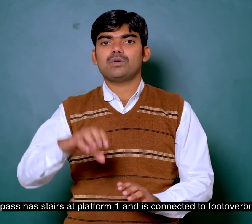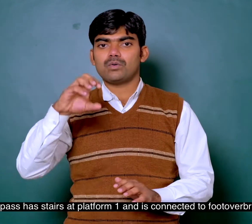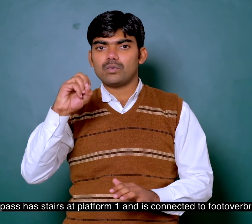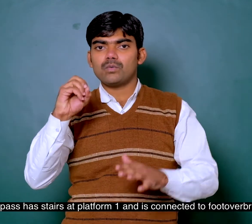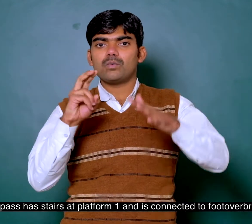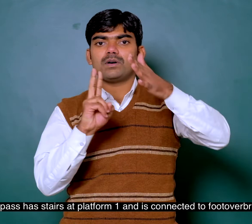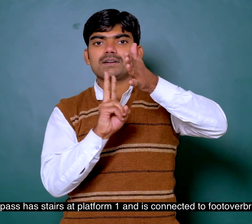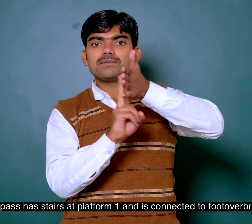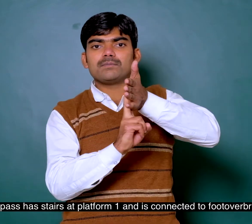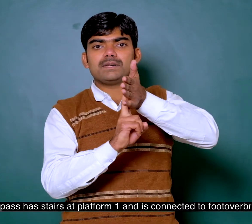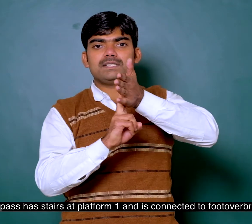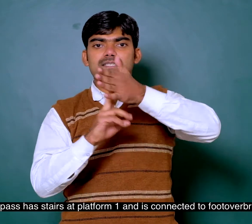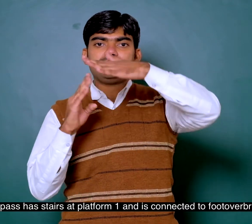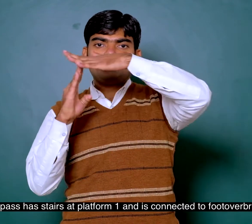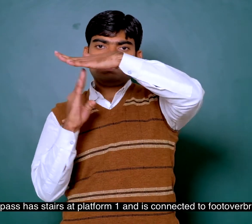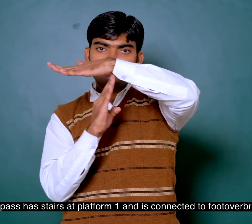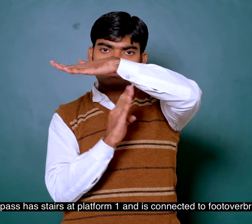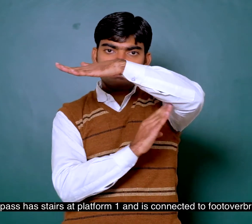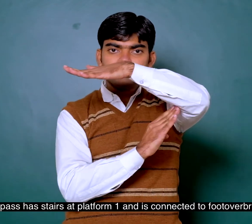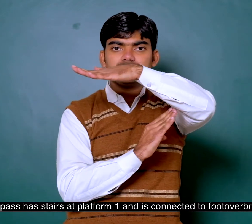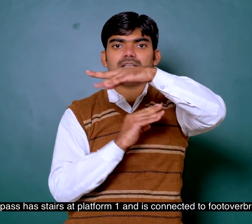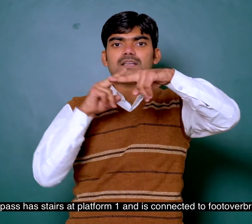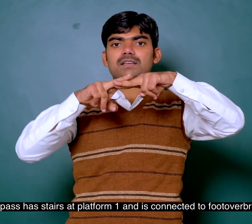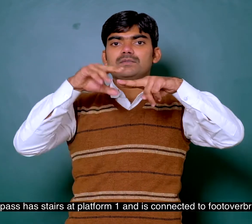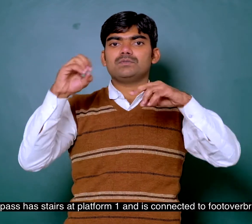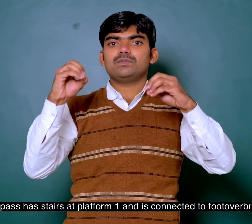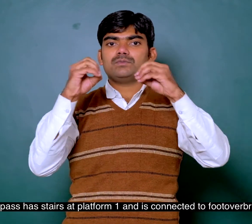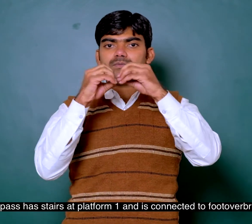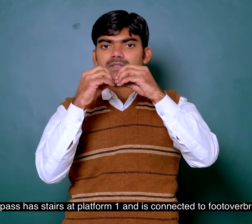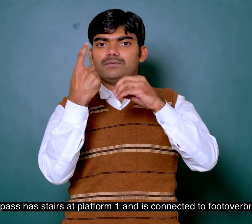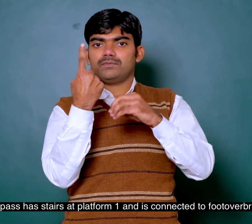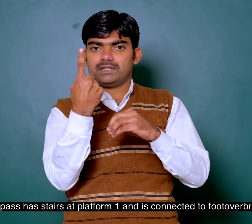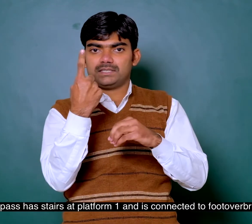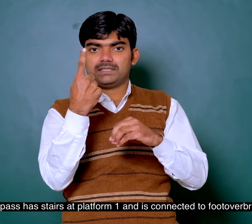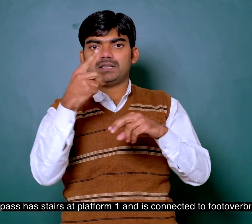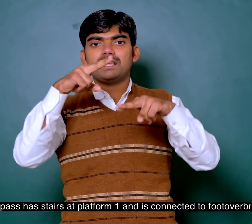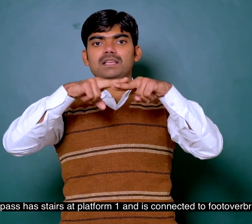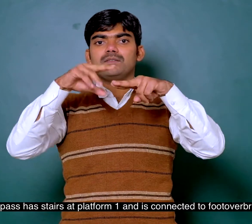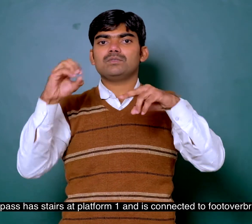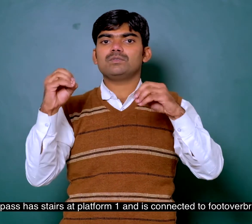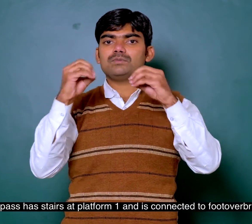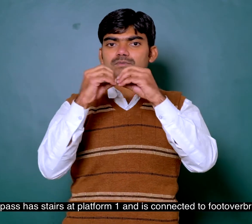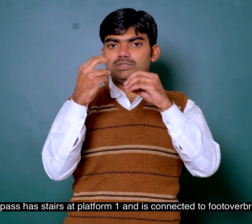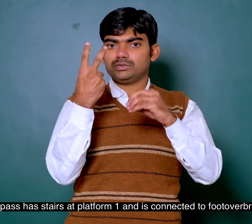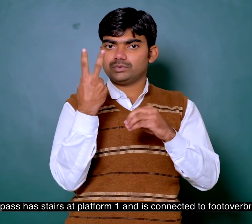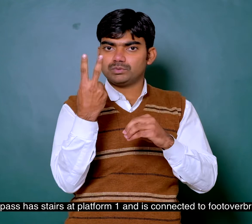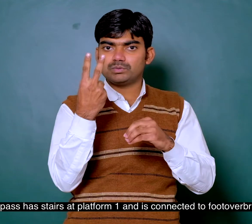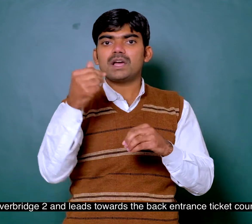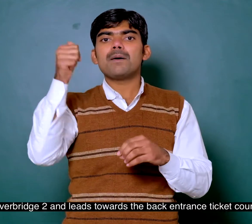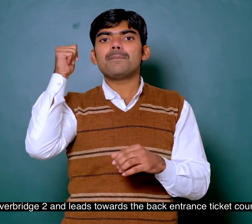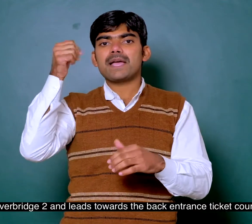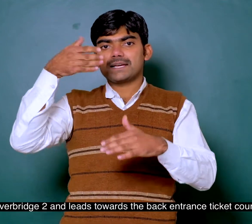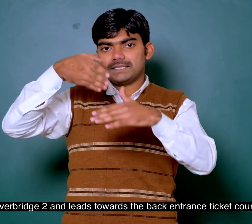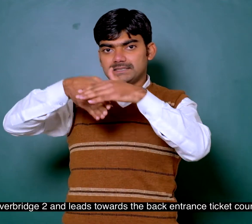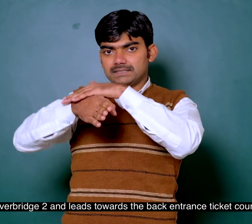Overbridge Pass has stairs at platform 1 and is connected to Foot Overbridge 1 and Foot Overbridge